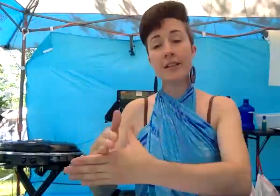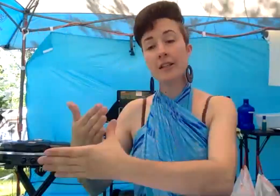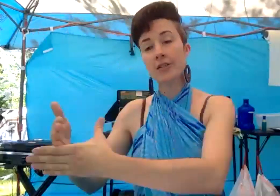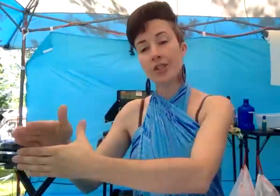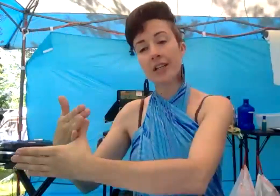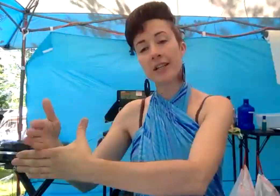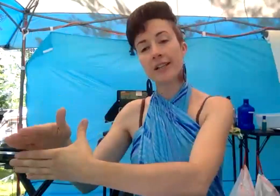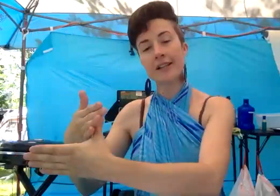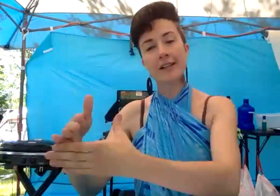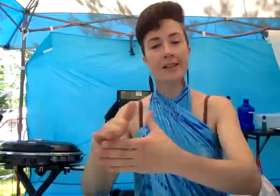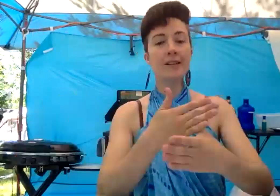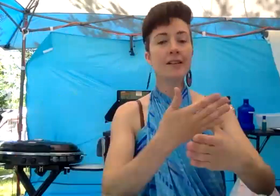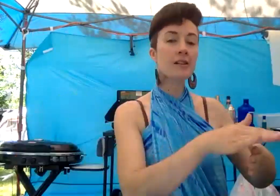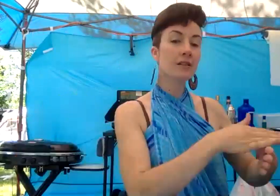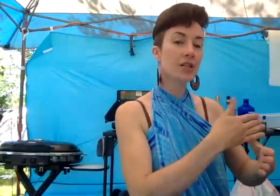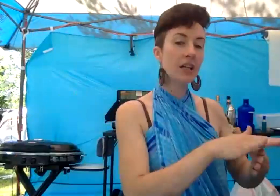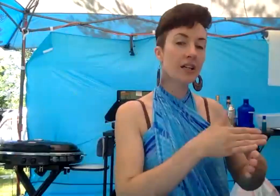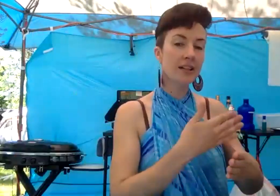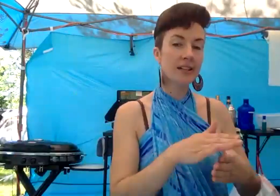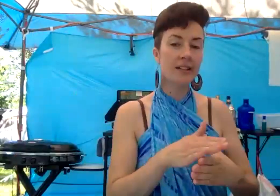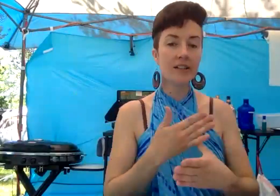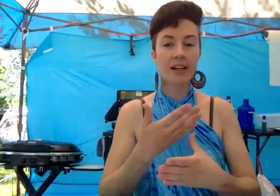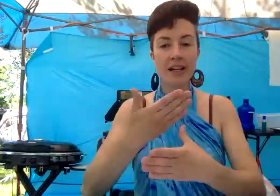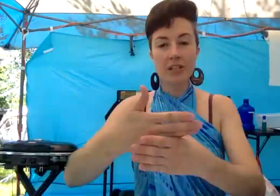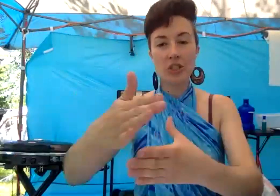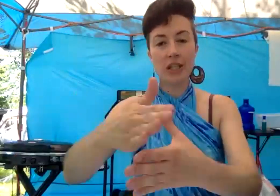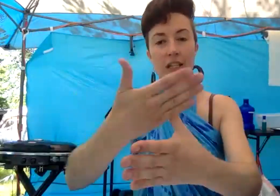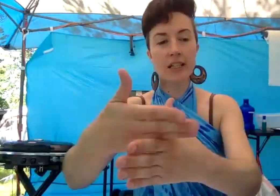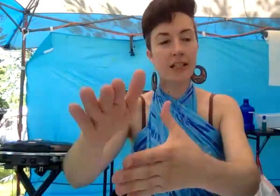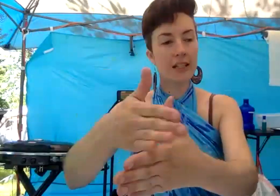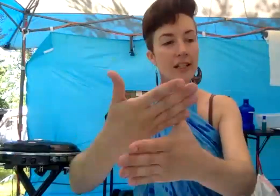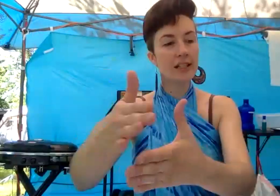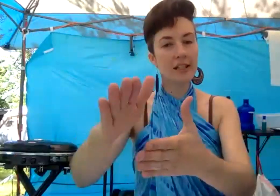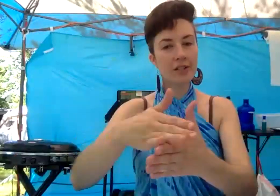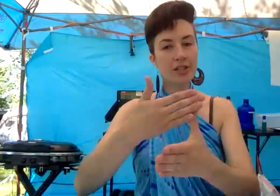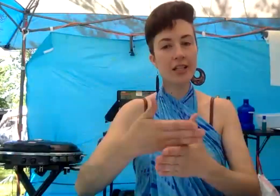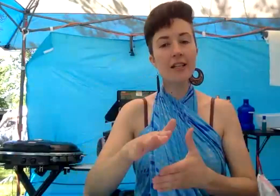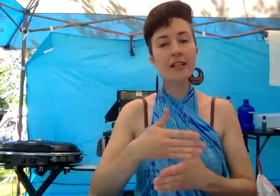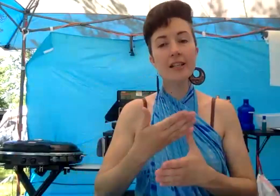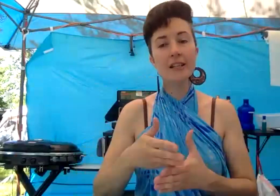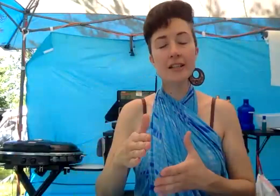share, share, share. Share,